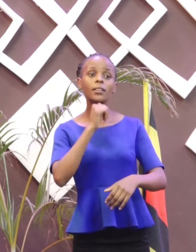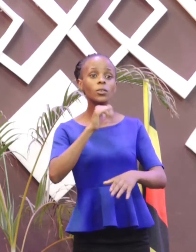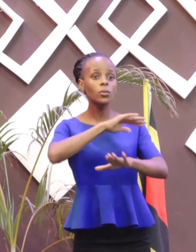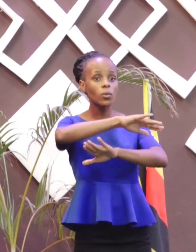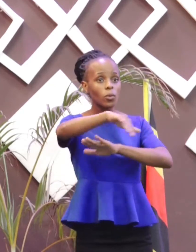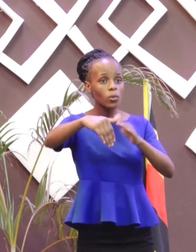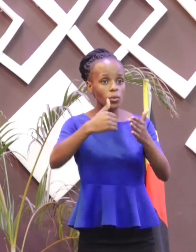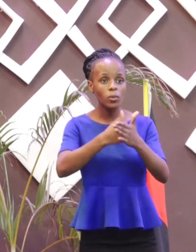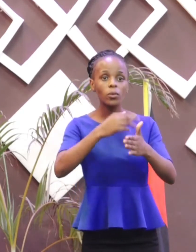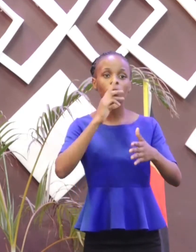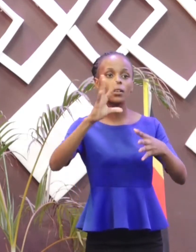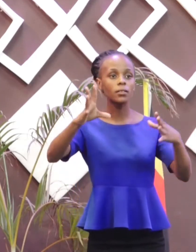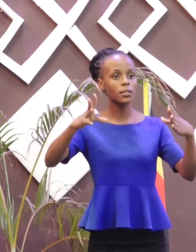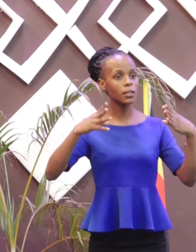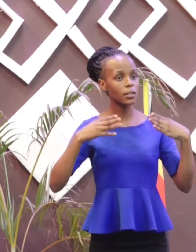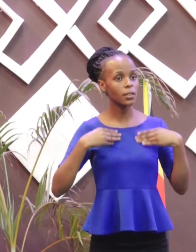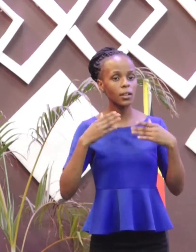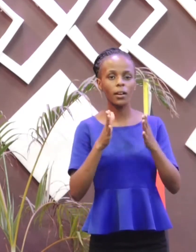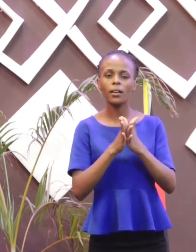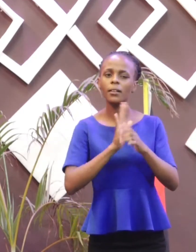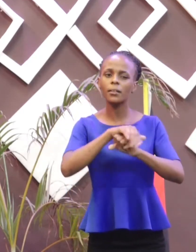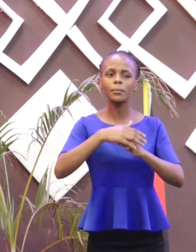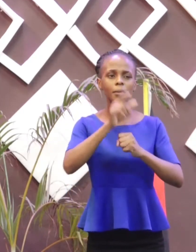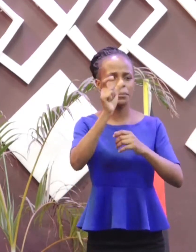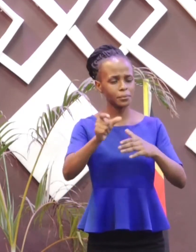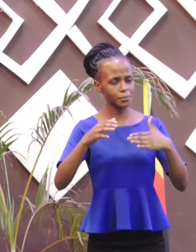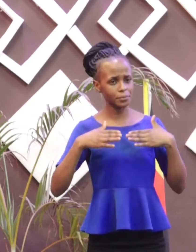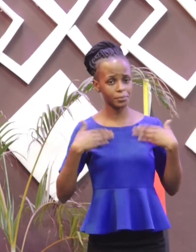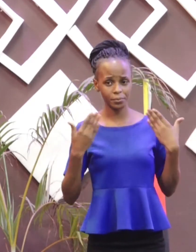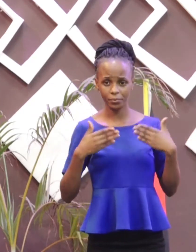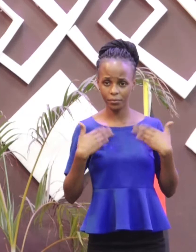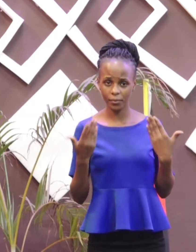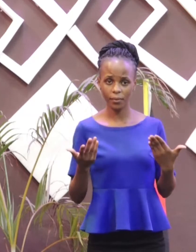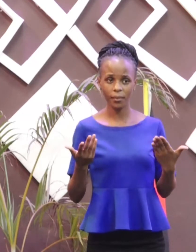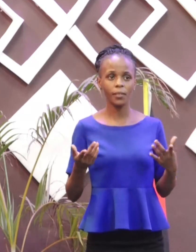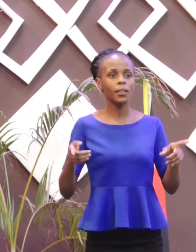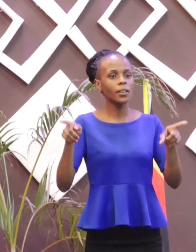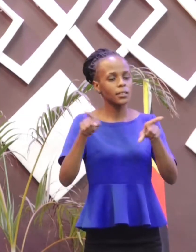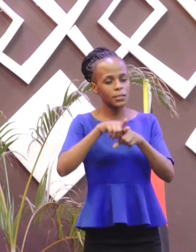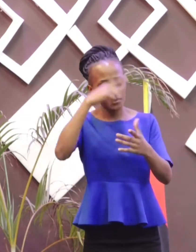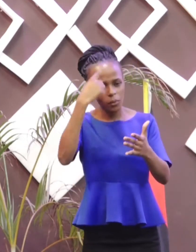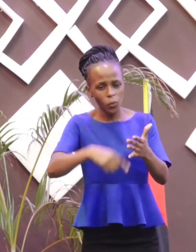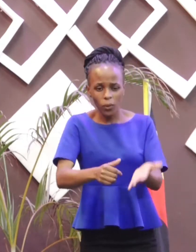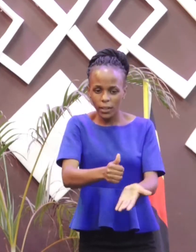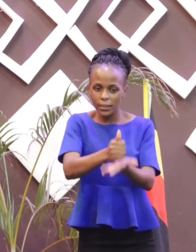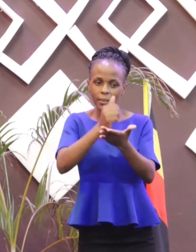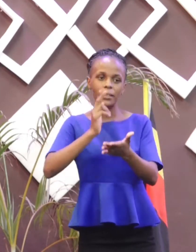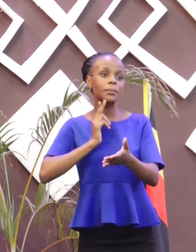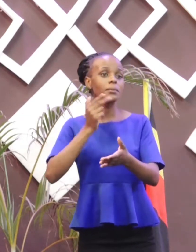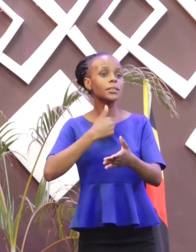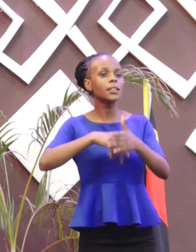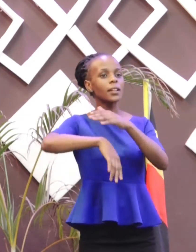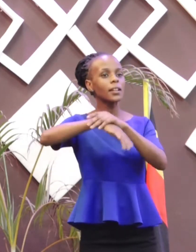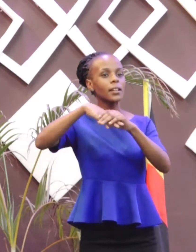nanti byebikirizibwa. Not all those things are acceptable. Norecho ekituyamba obutawalulwa